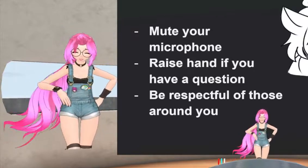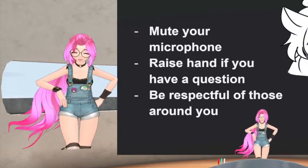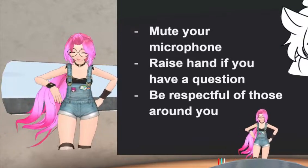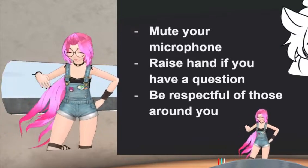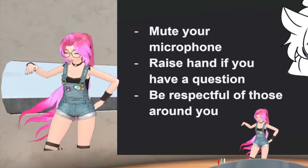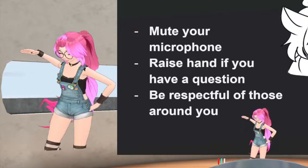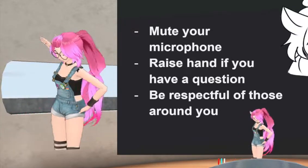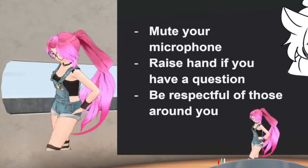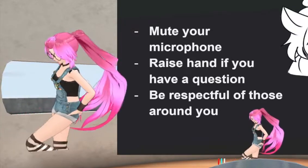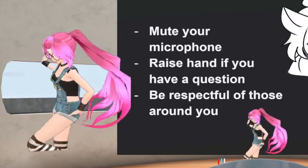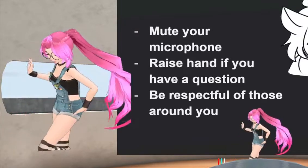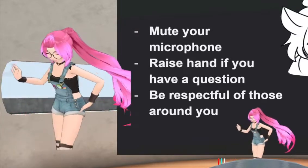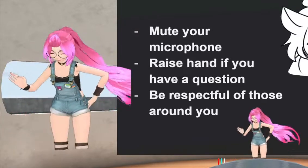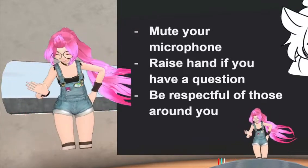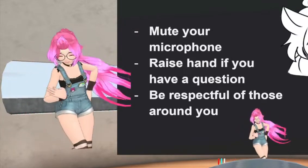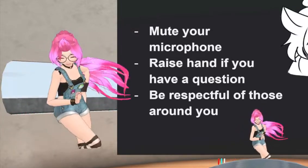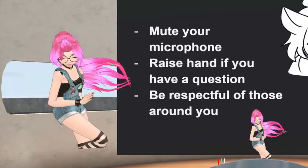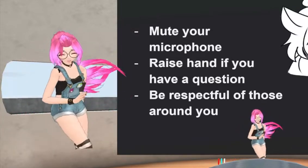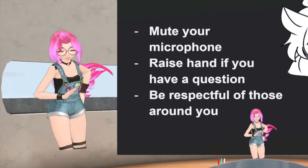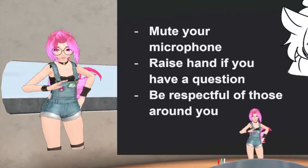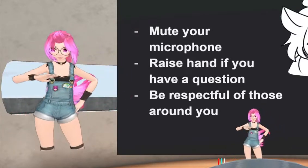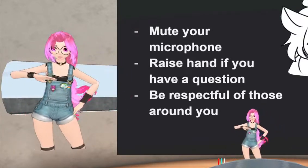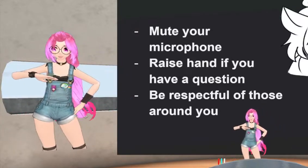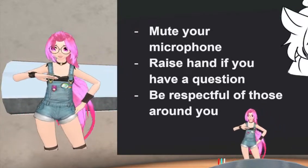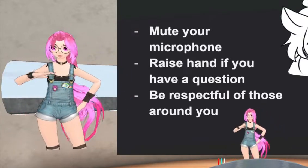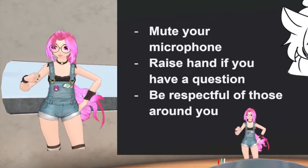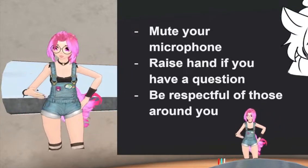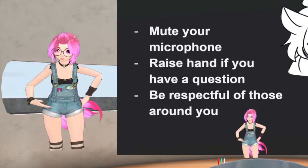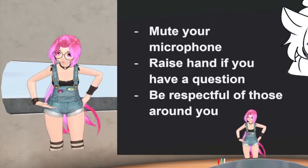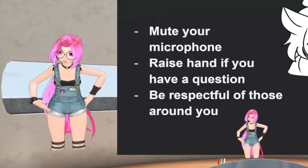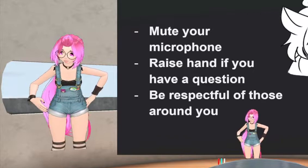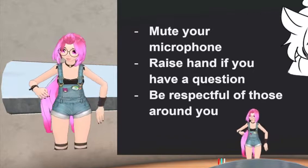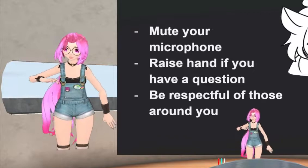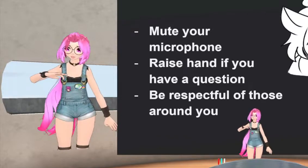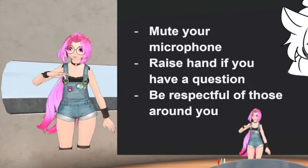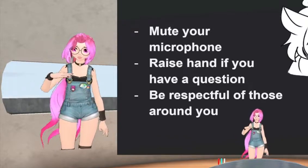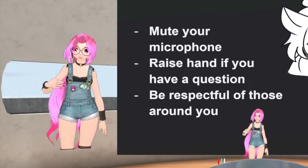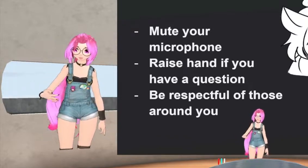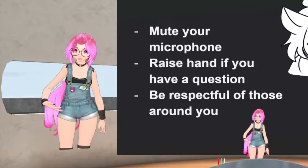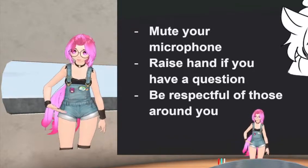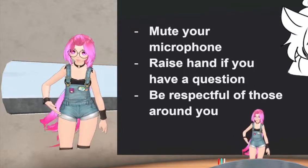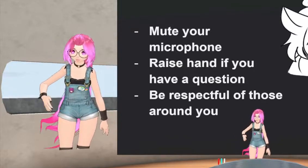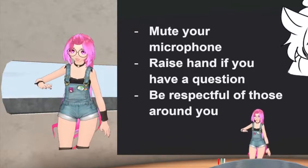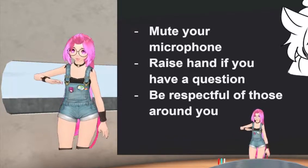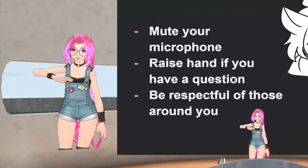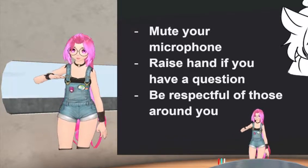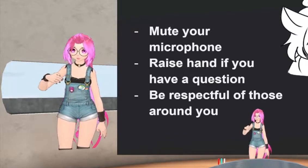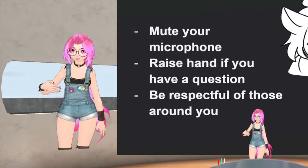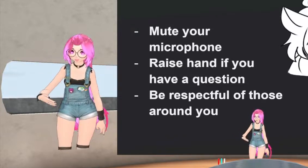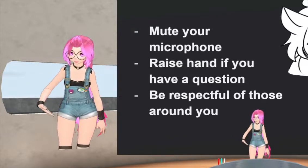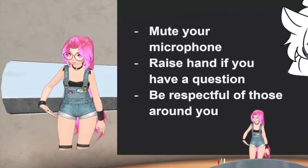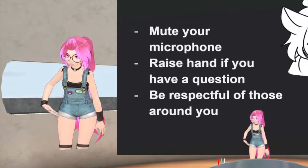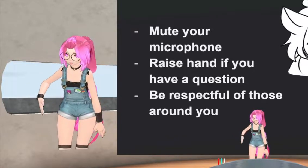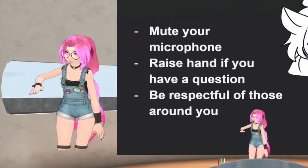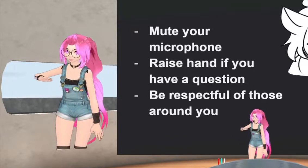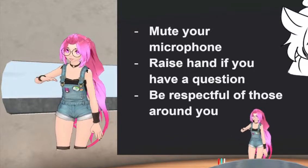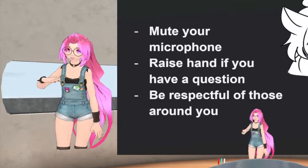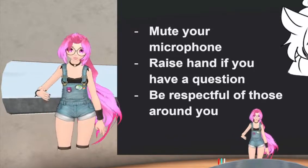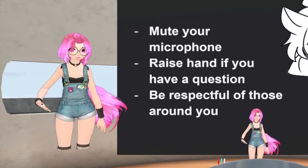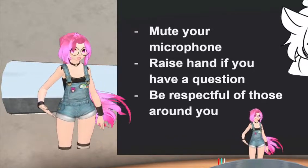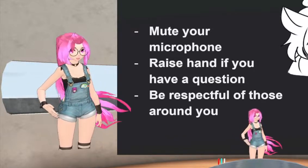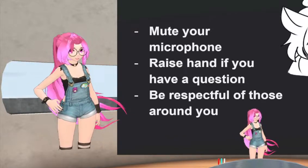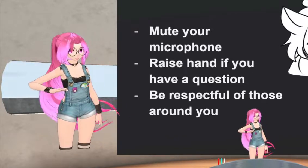who've been here before want to turn to your right, turn to your left, and just give a big old welcome. You could sign it like this, welcome, like you're inviting them